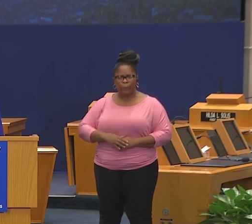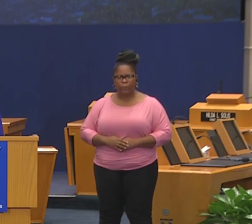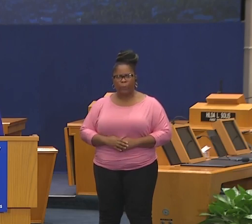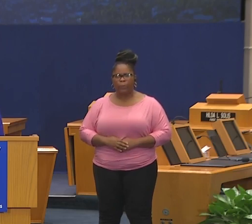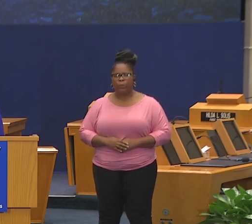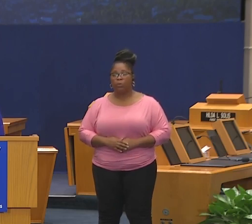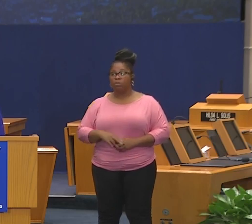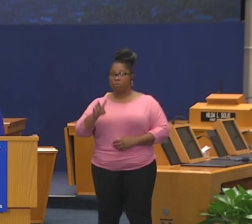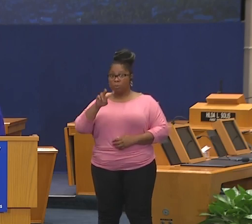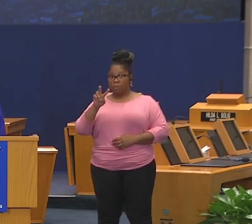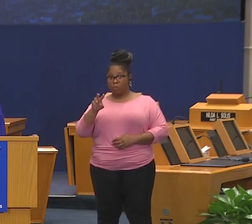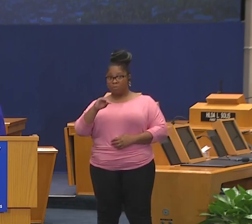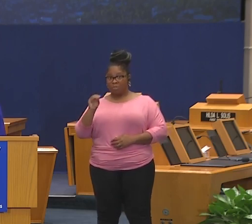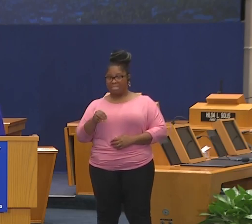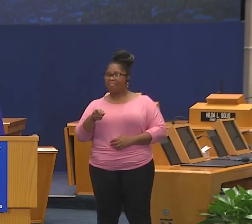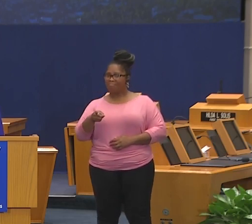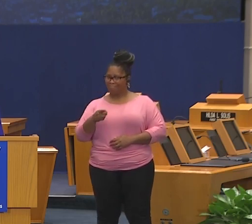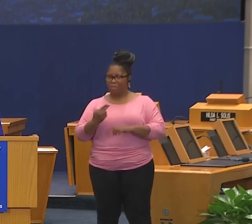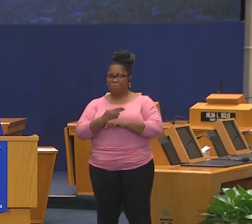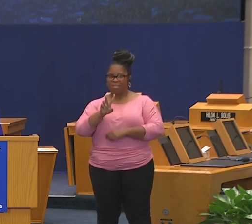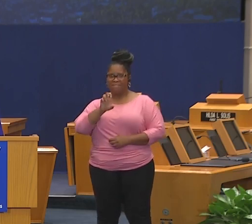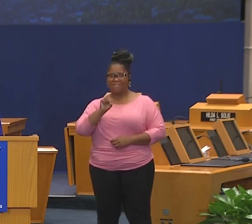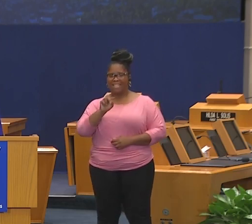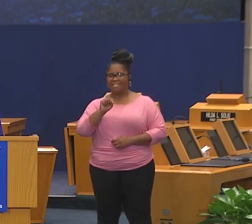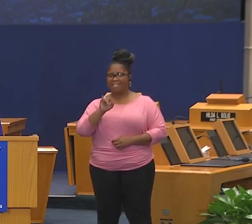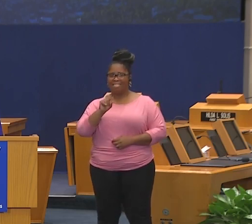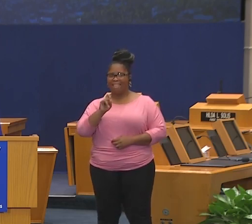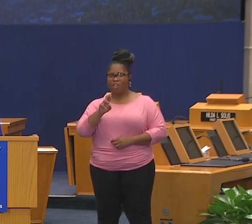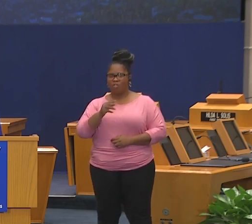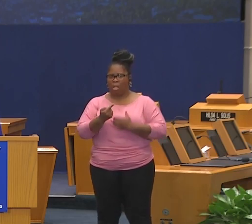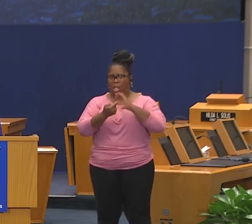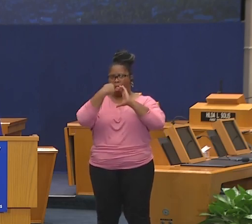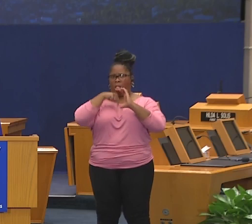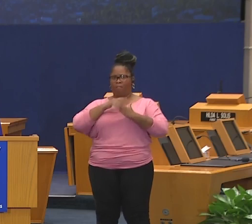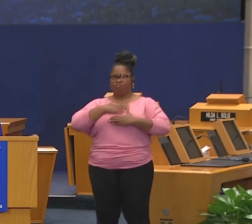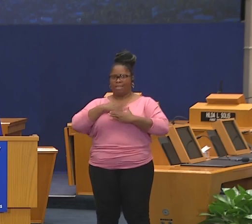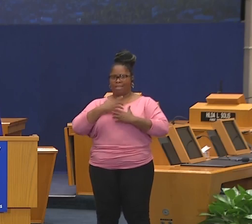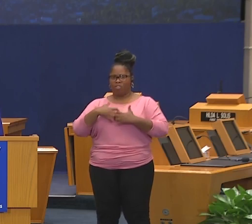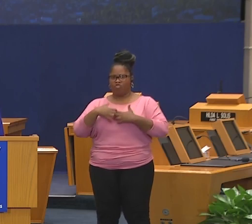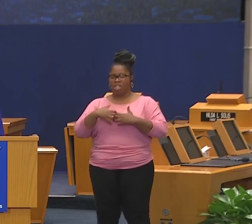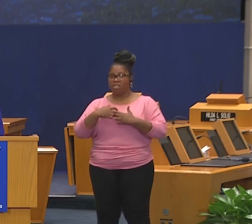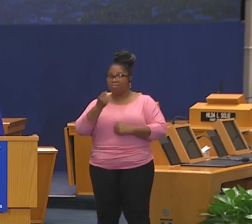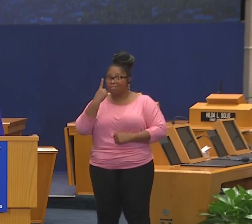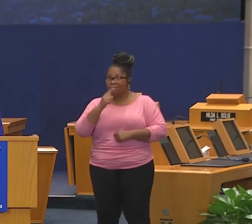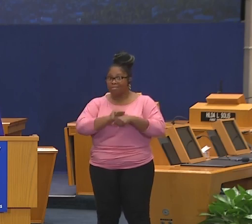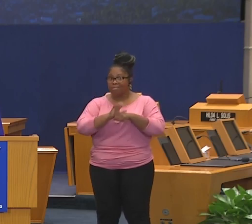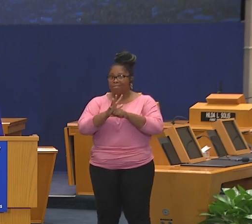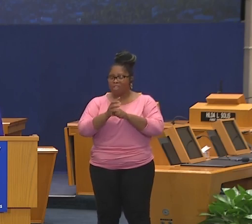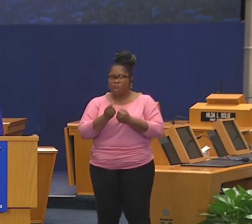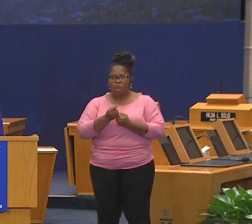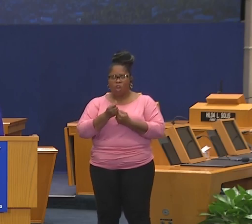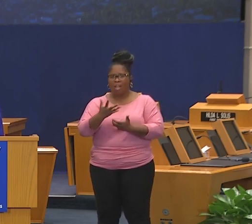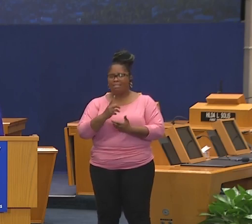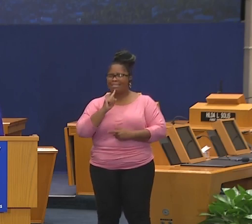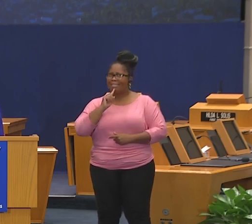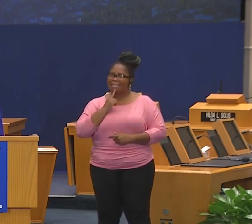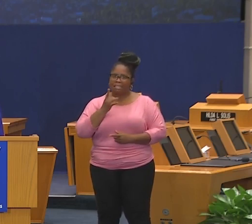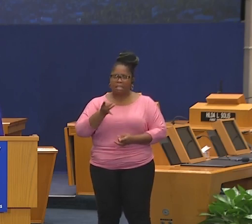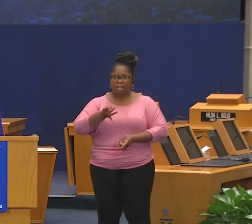of these people are on ventilators. And as a reminder, COVID-19 causes very serious illness and even